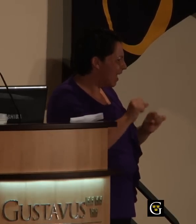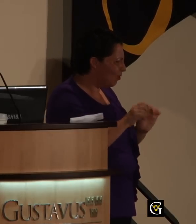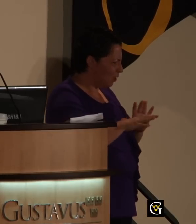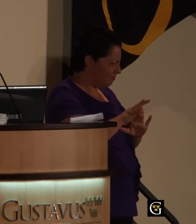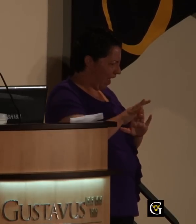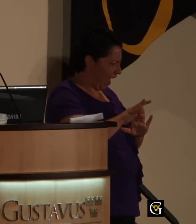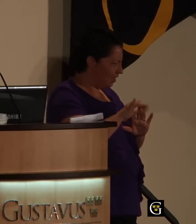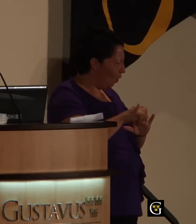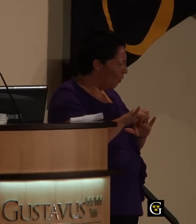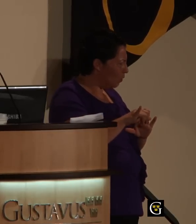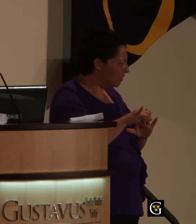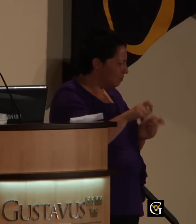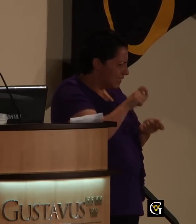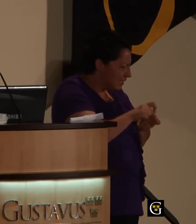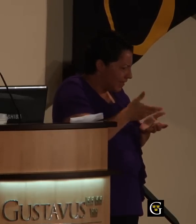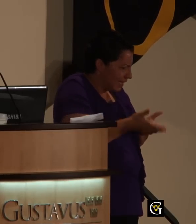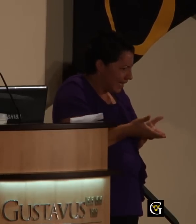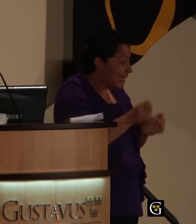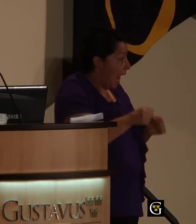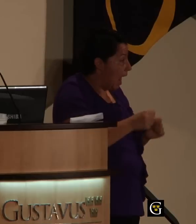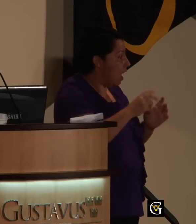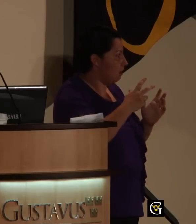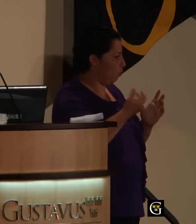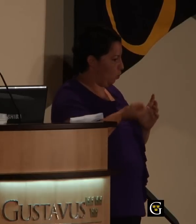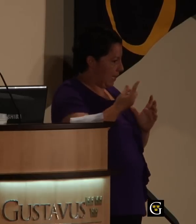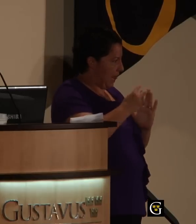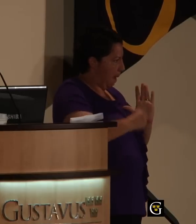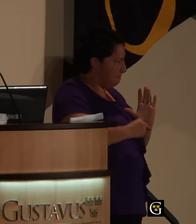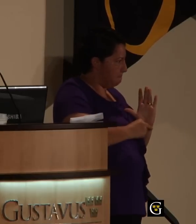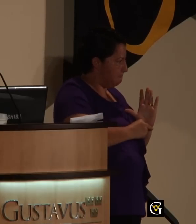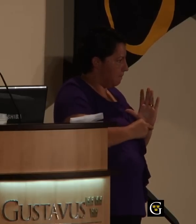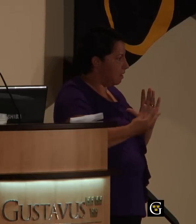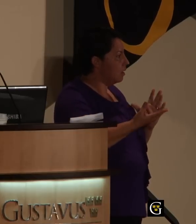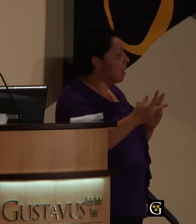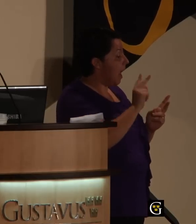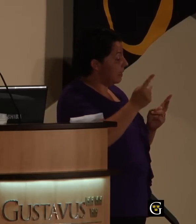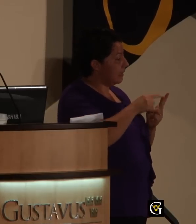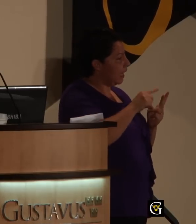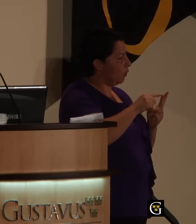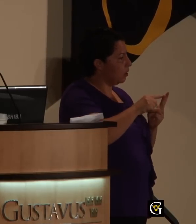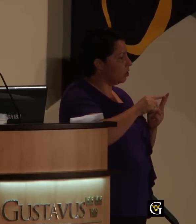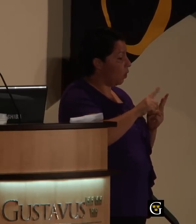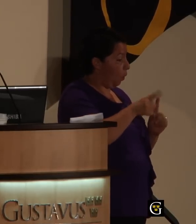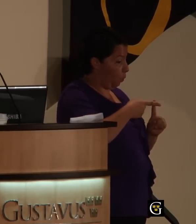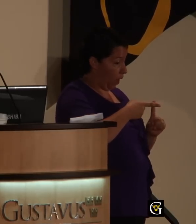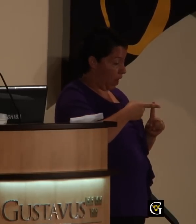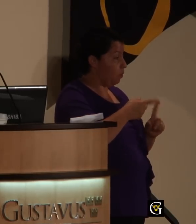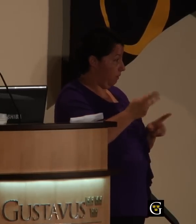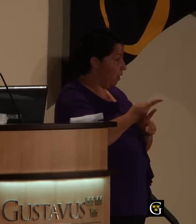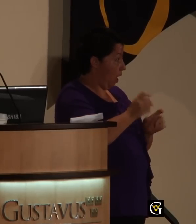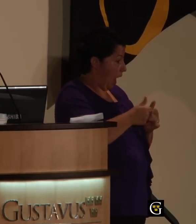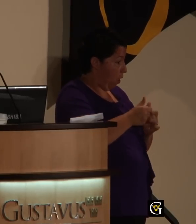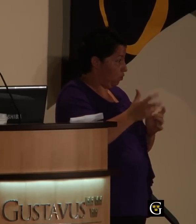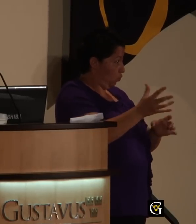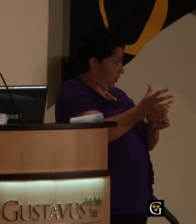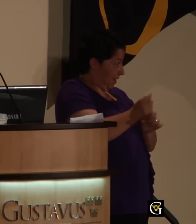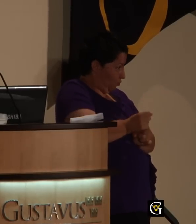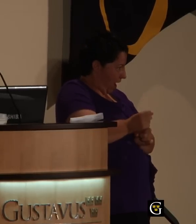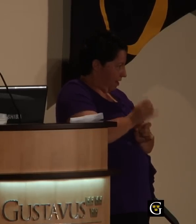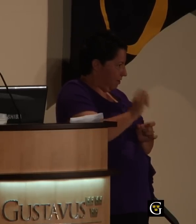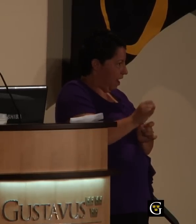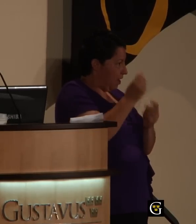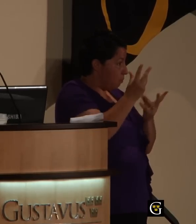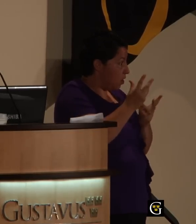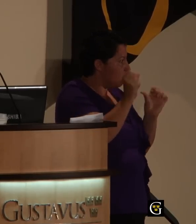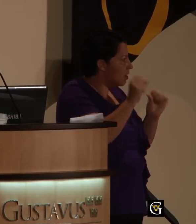them. And then, once having done so, that brings me to the second question. Once that information is extracted, can that information be